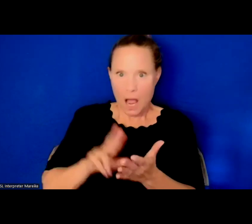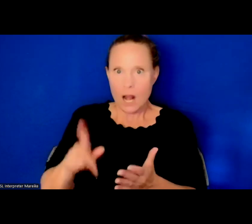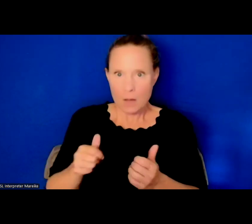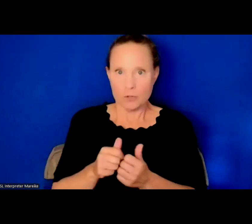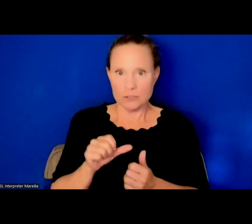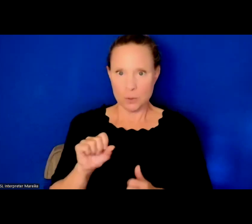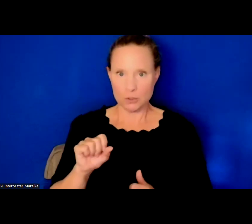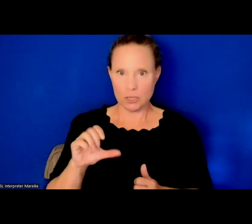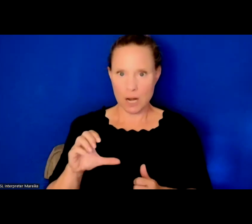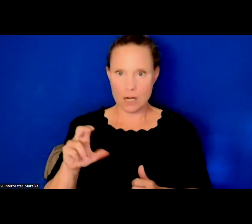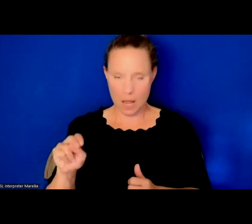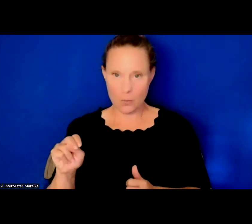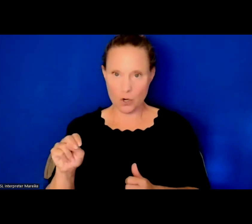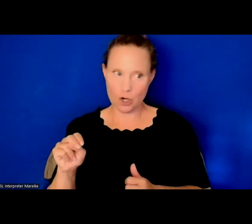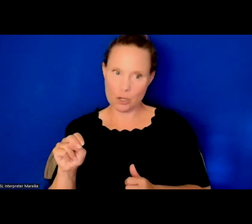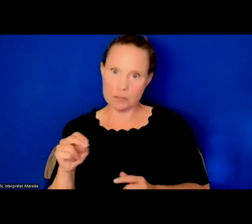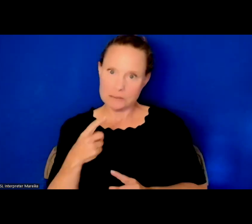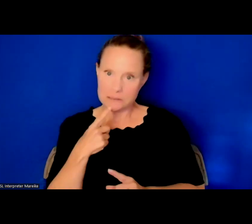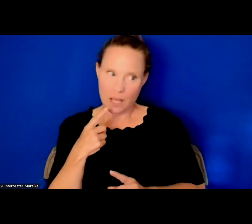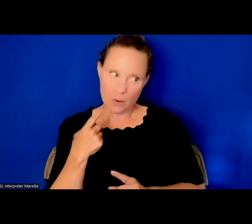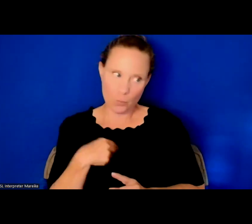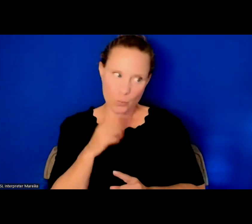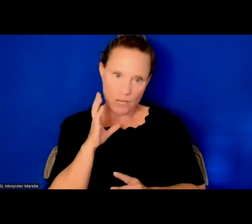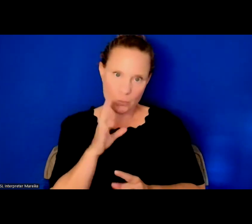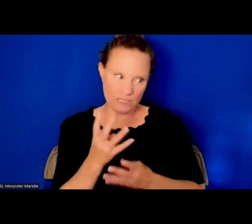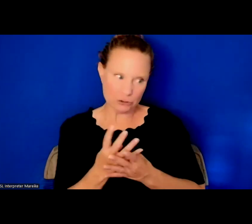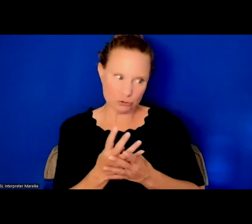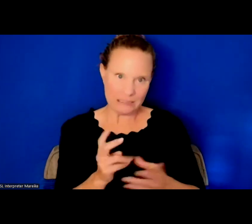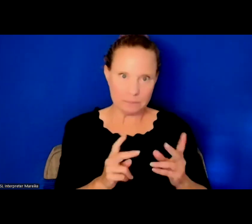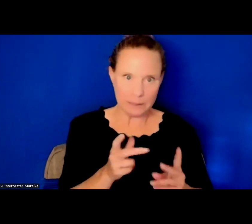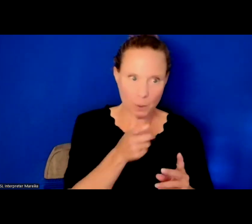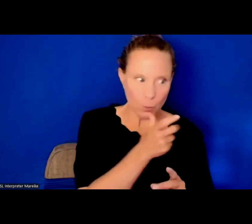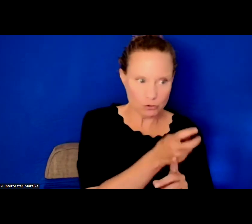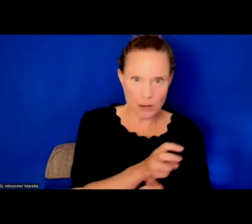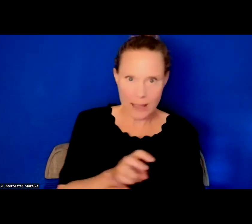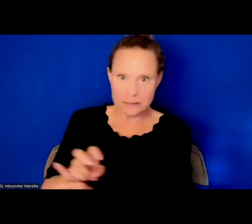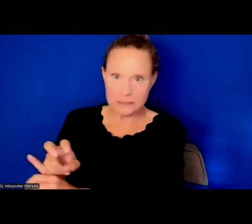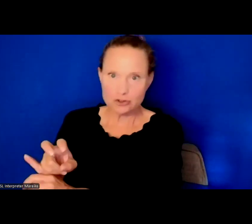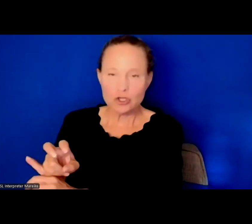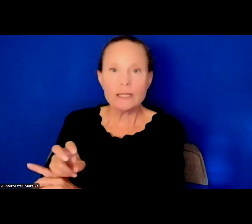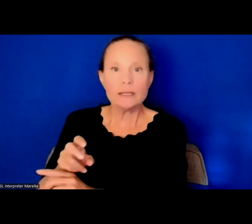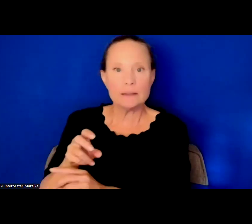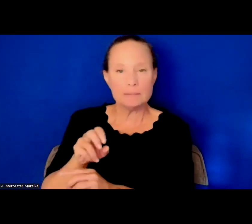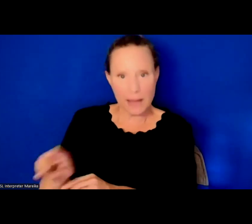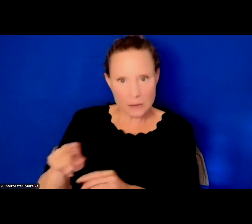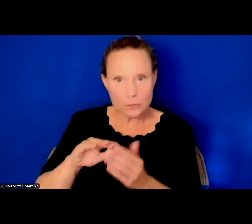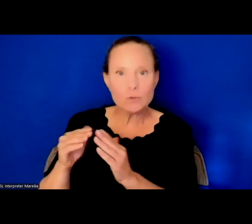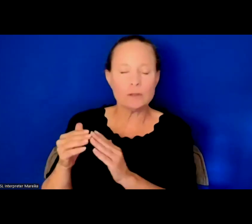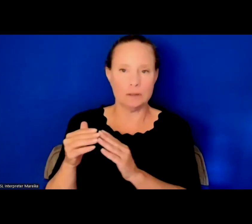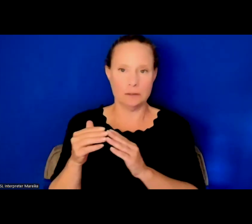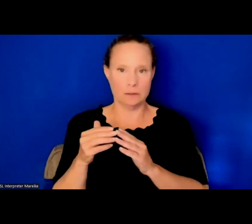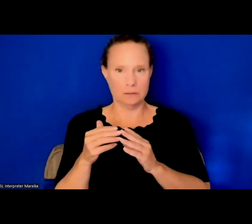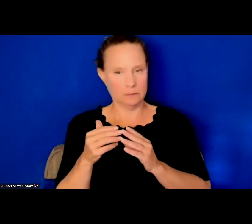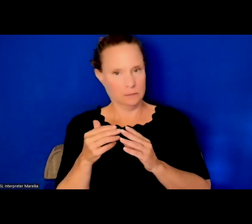target folks transitioning from nursing homes back into the community, and we want to do this screening for these